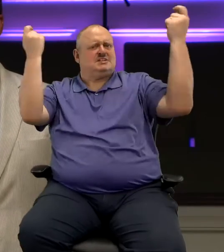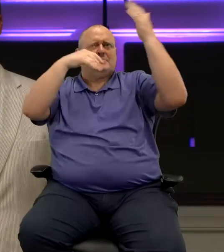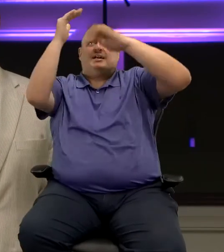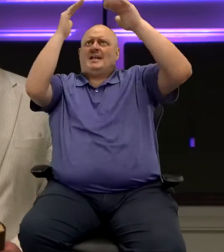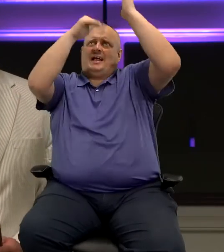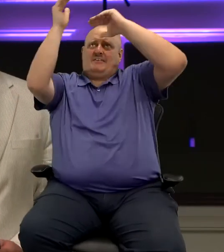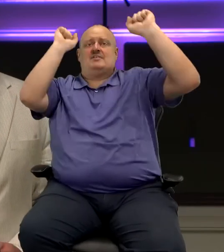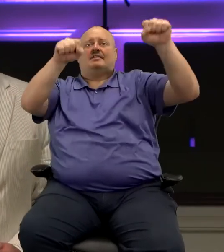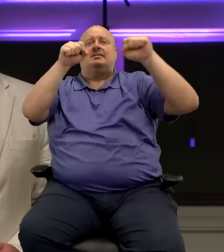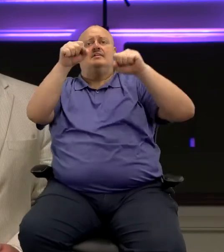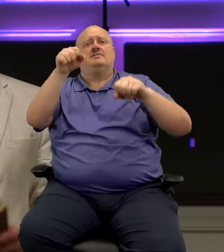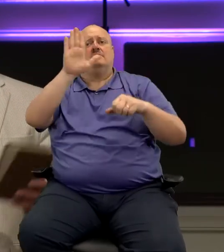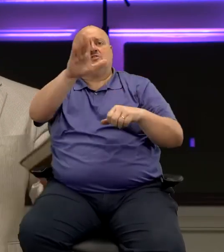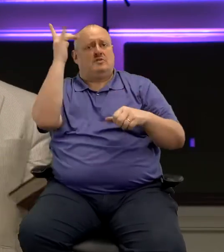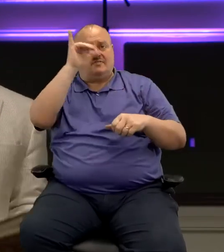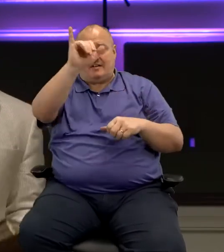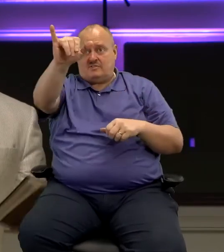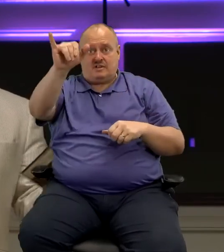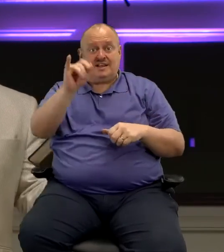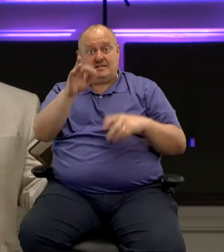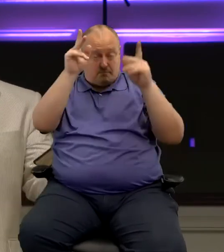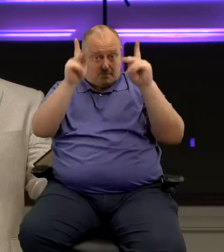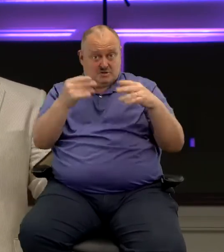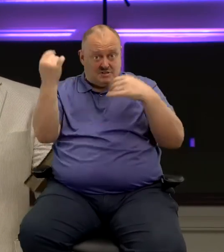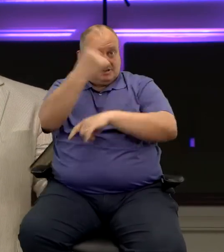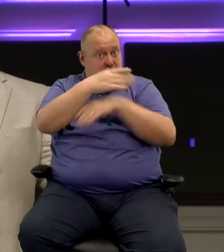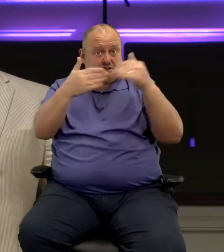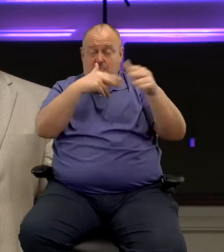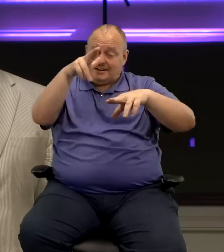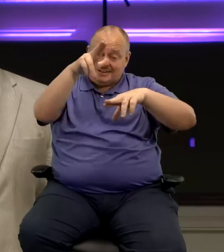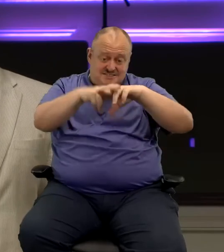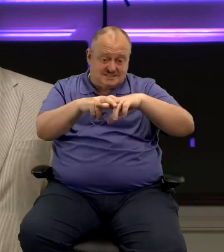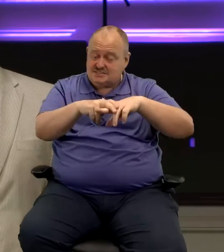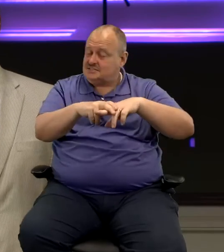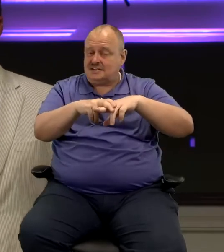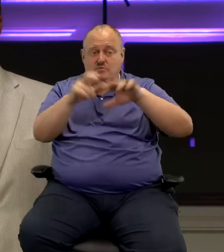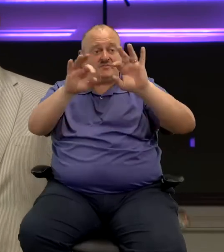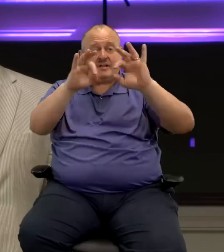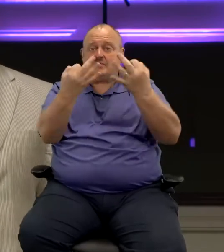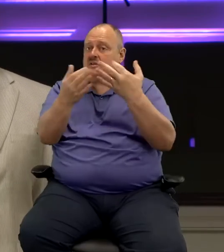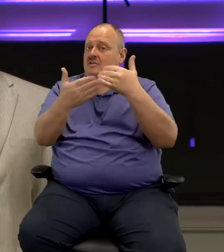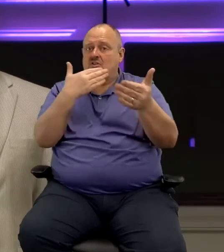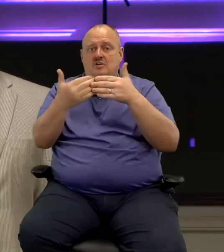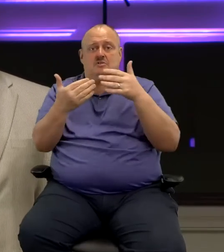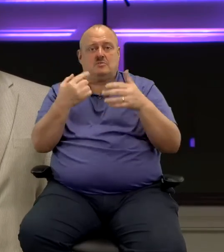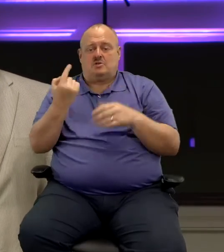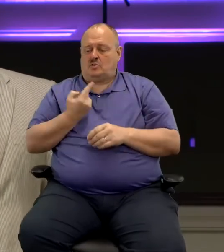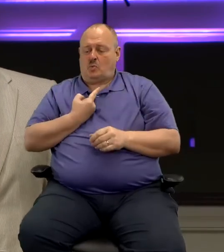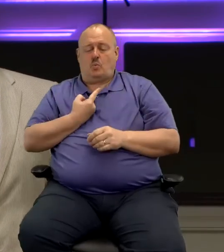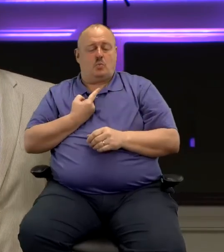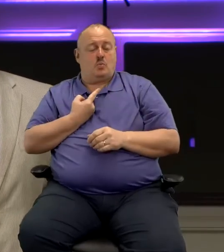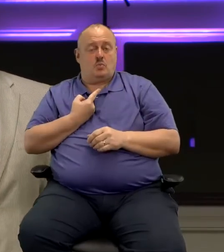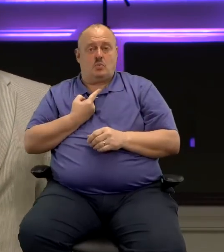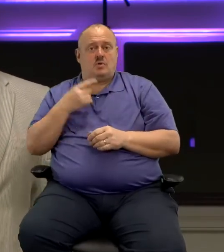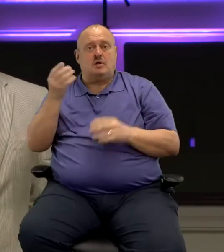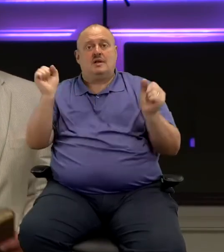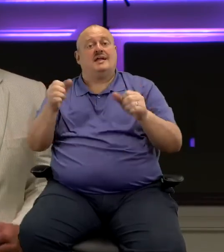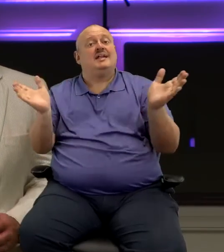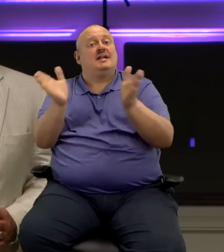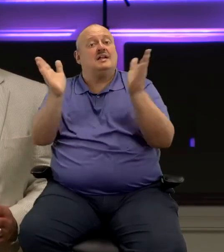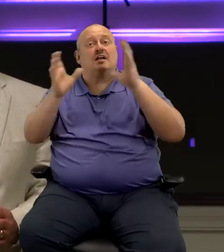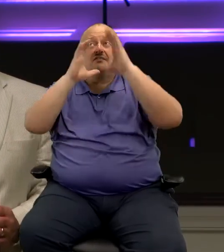yours for all of eternity. If you're that person today, whether you're seated with your entire family or whether you're all alone, can I just encourage you to